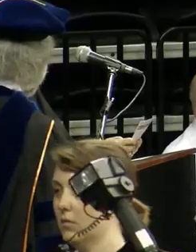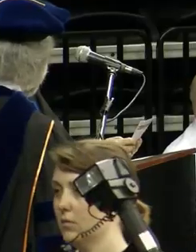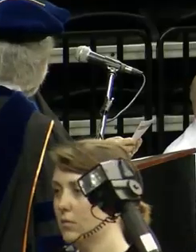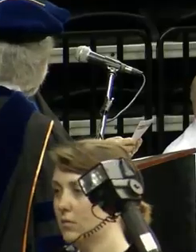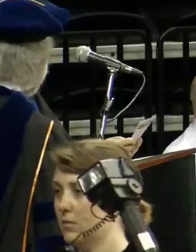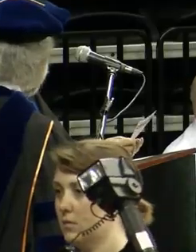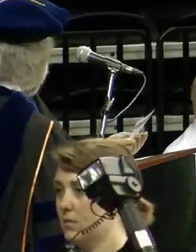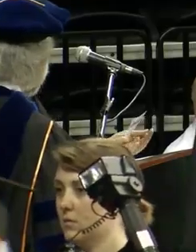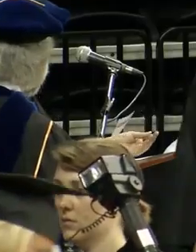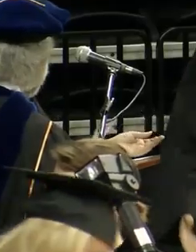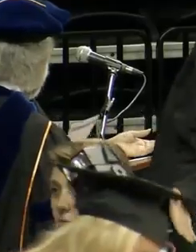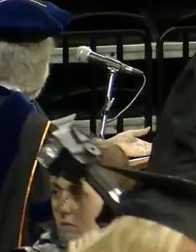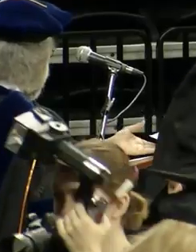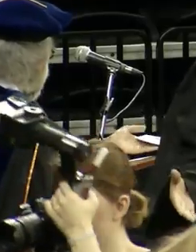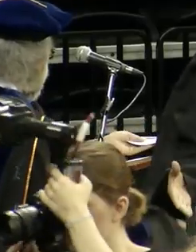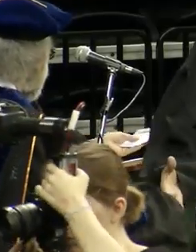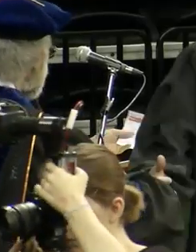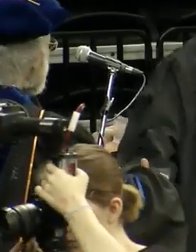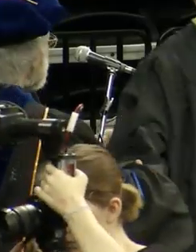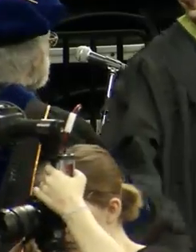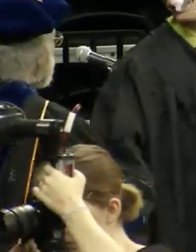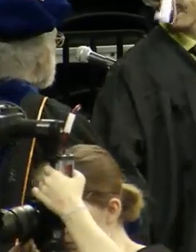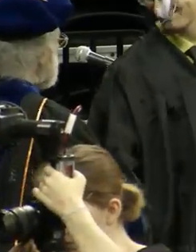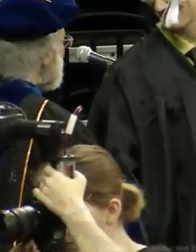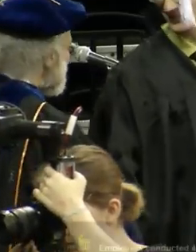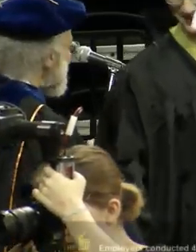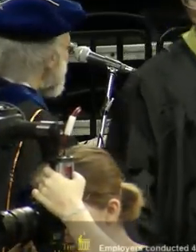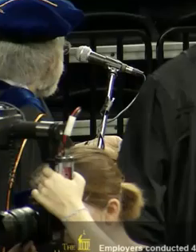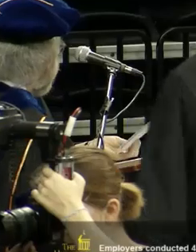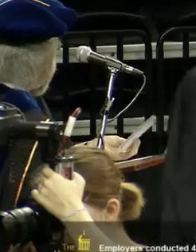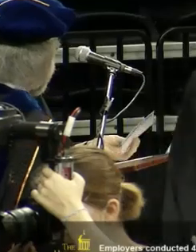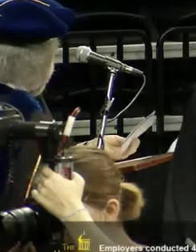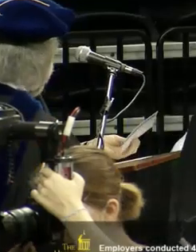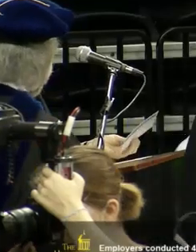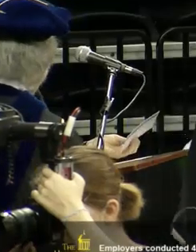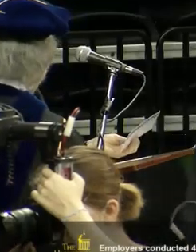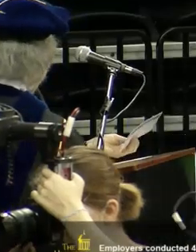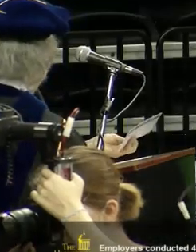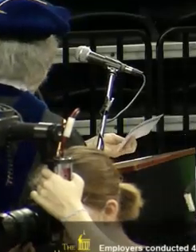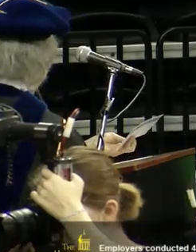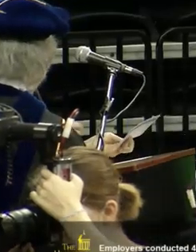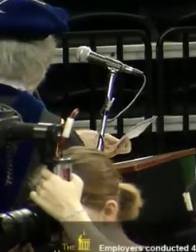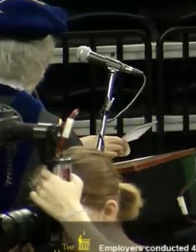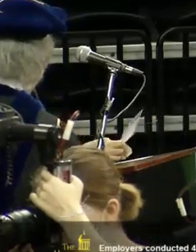Christopher Youngstown. Pamela Grisco.